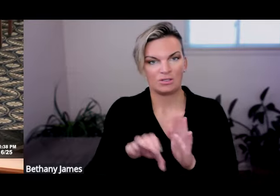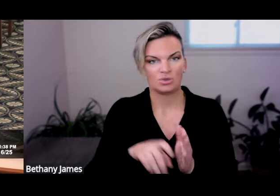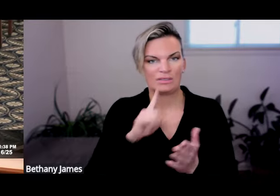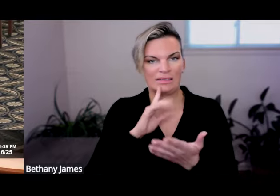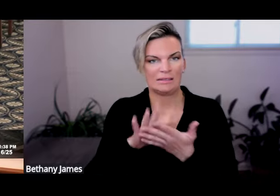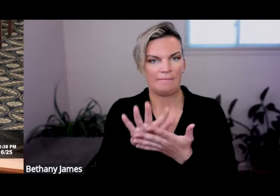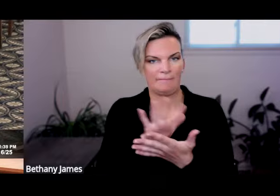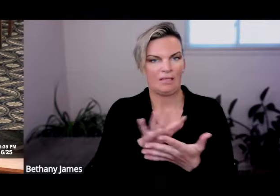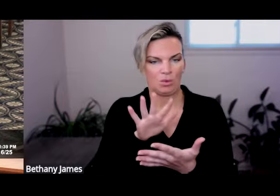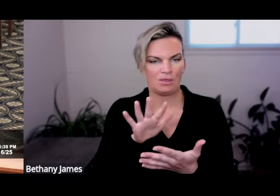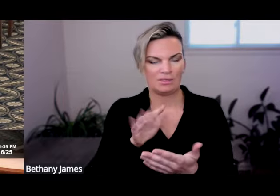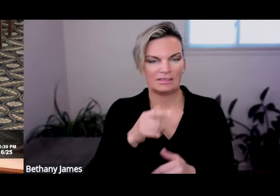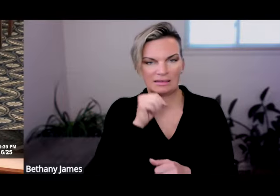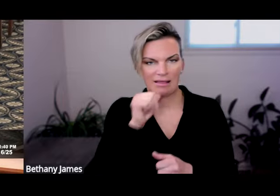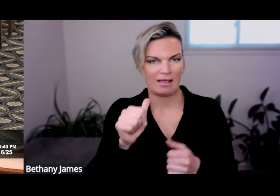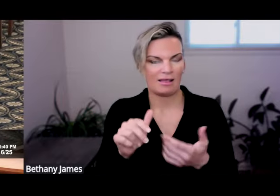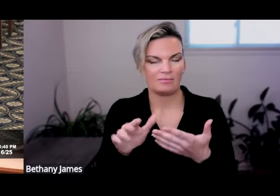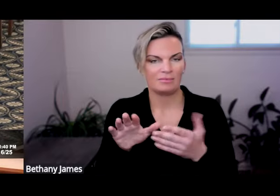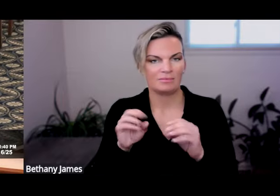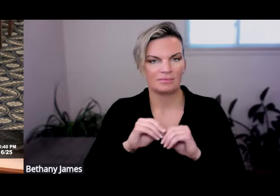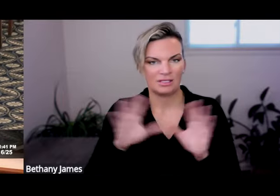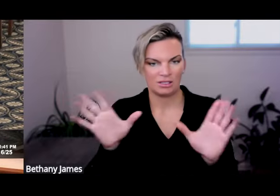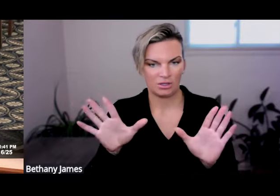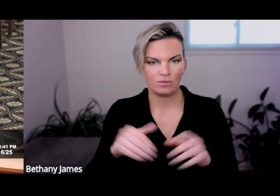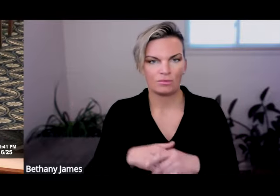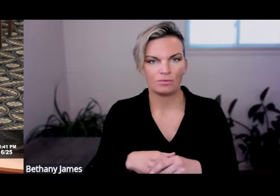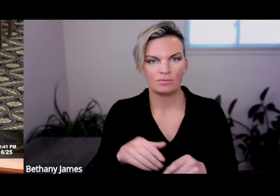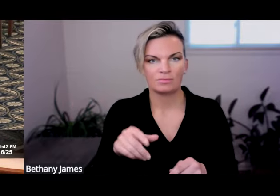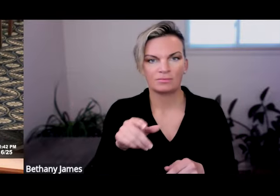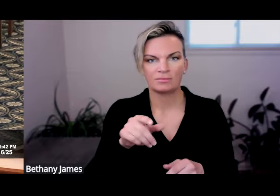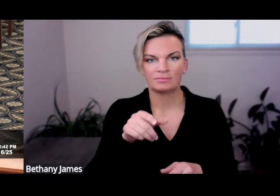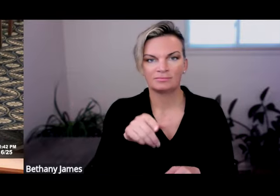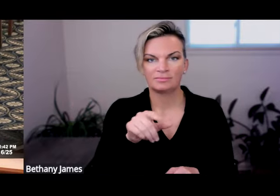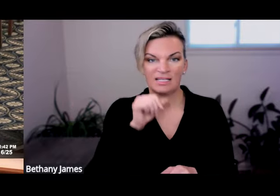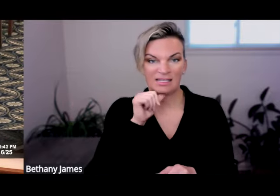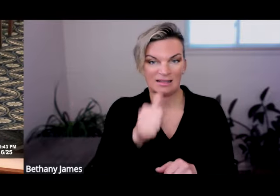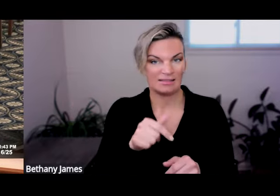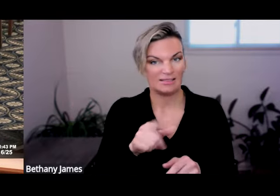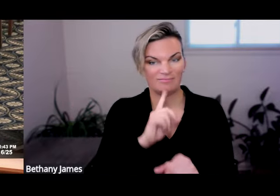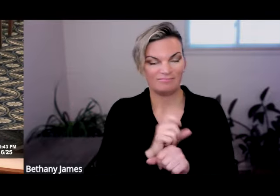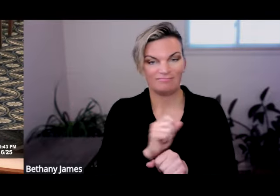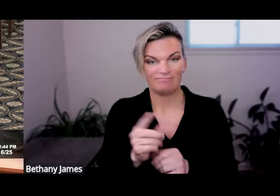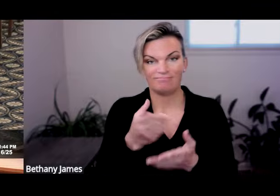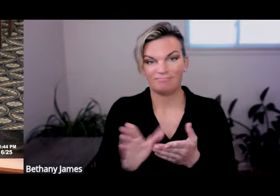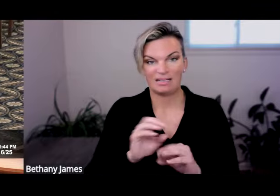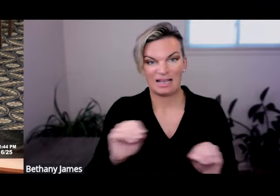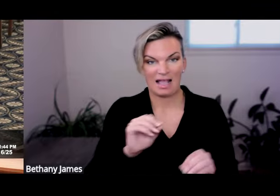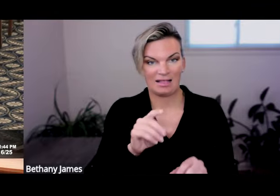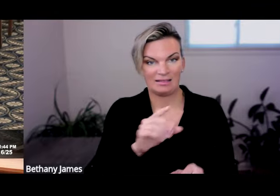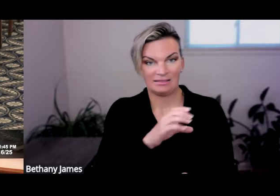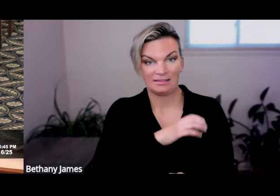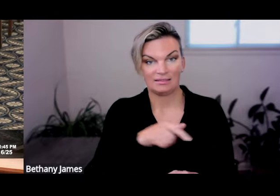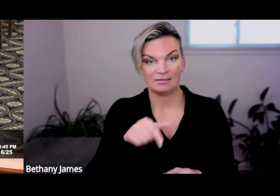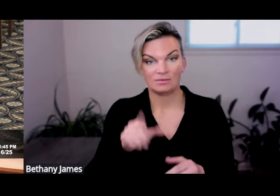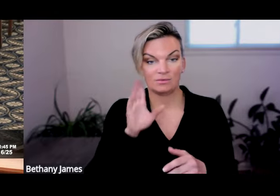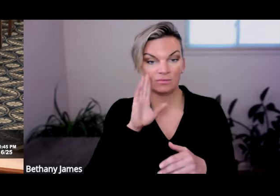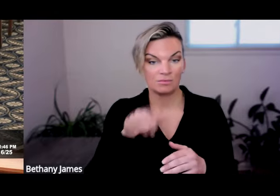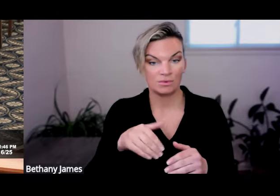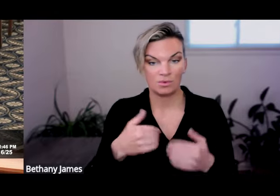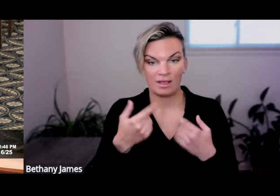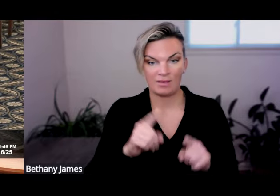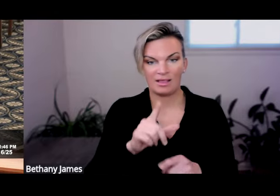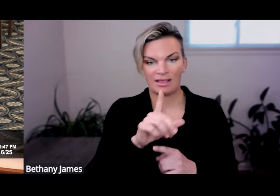it follows that that's just a floor and doesn't necessarily preclude non-citizens from voting. The case is Lacey versus City and County of San